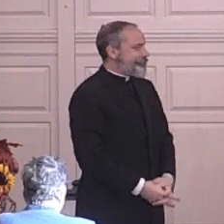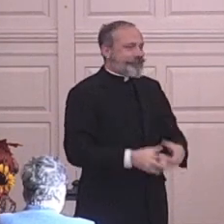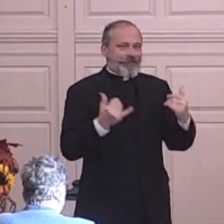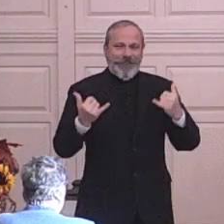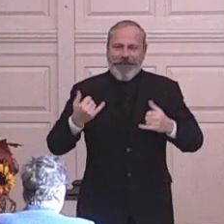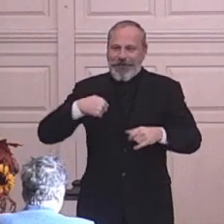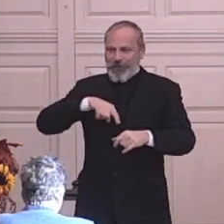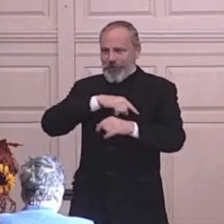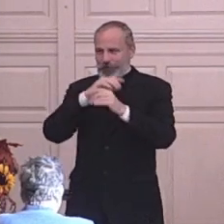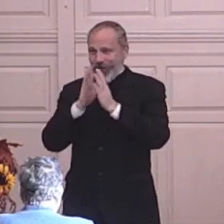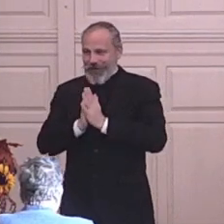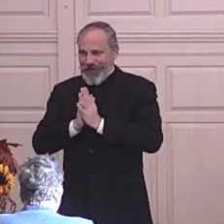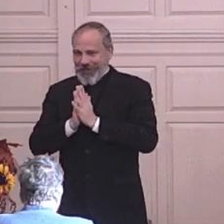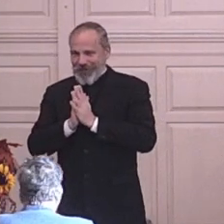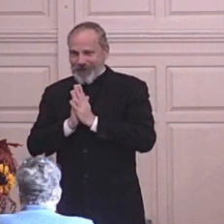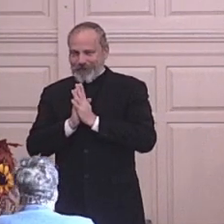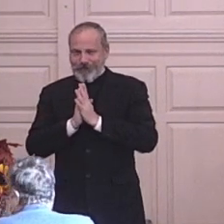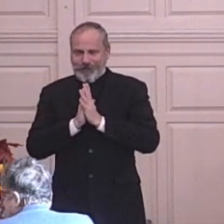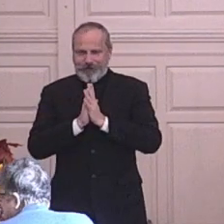Let us pray.